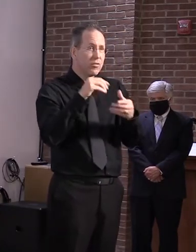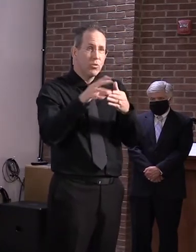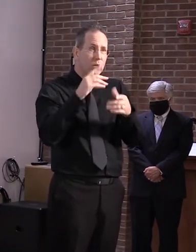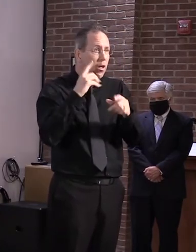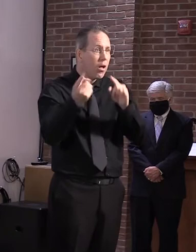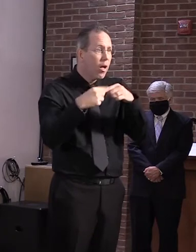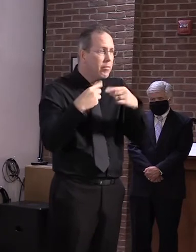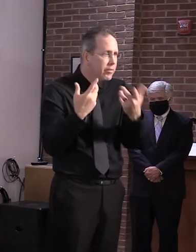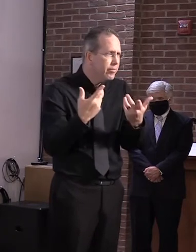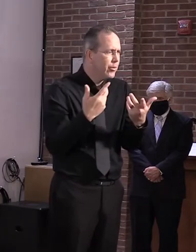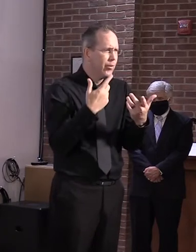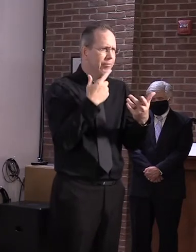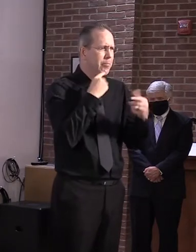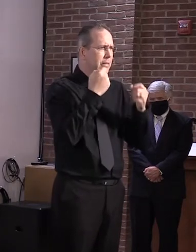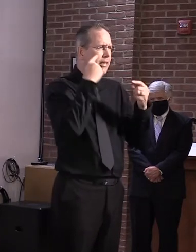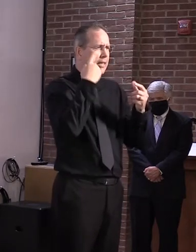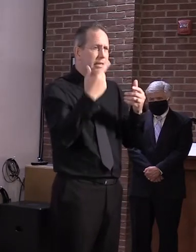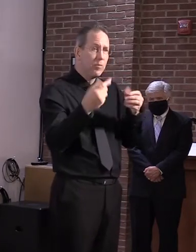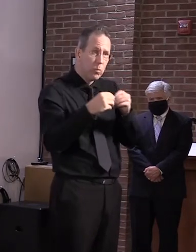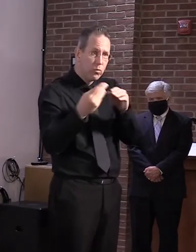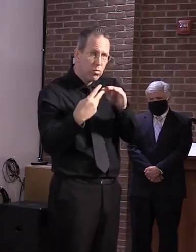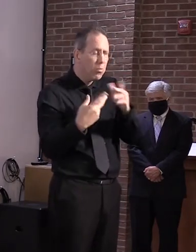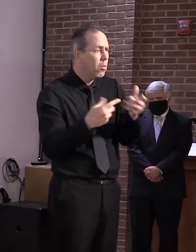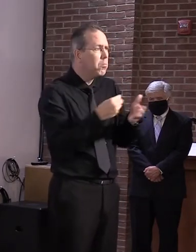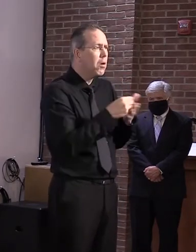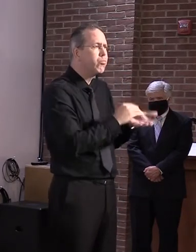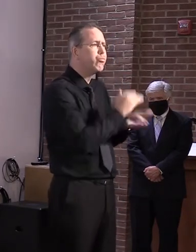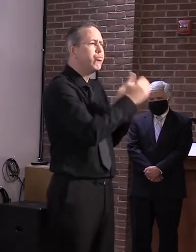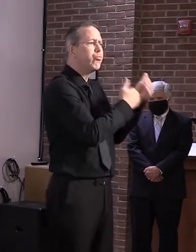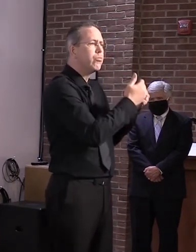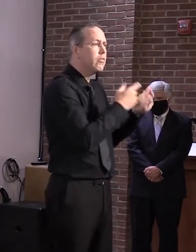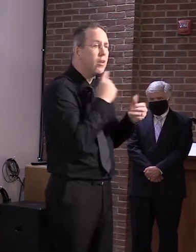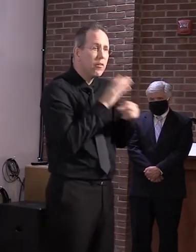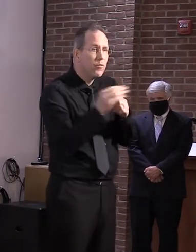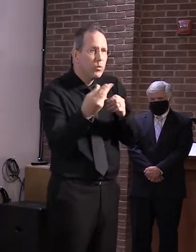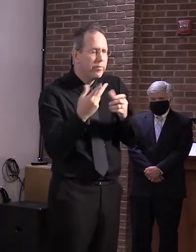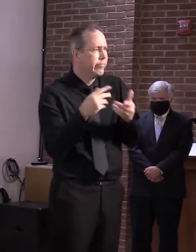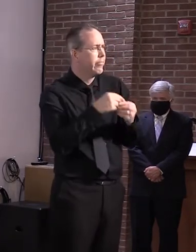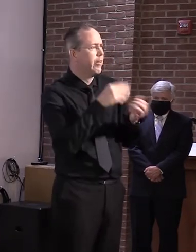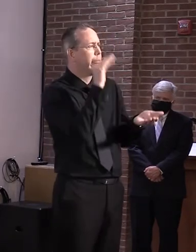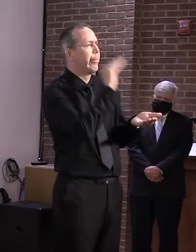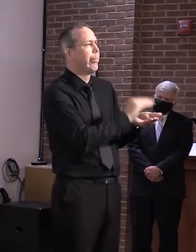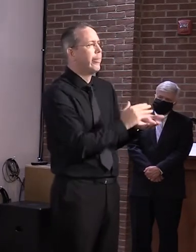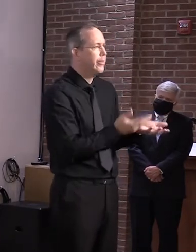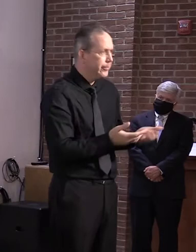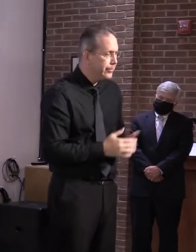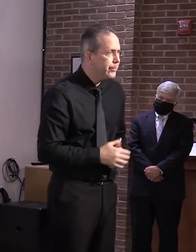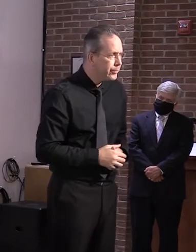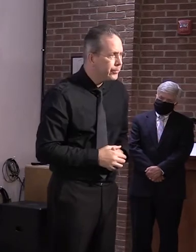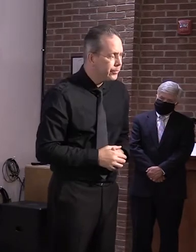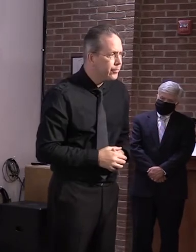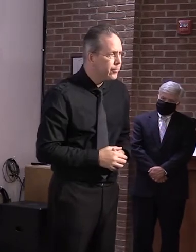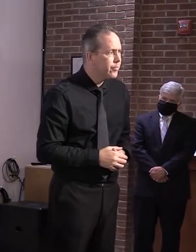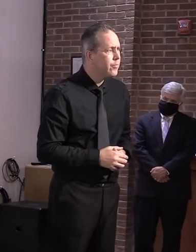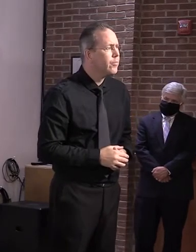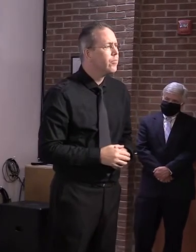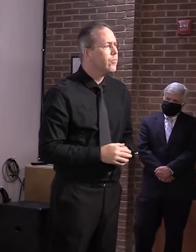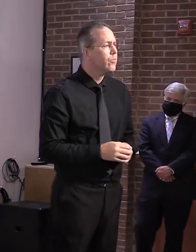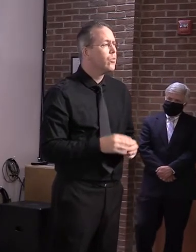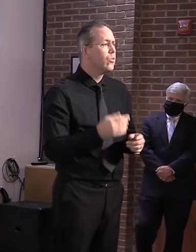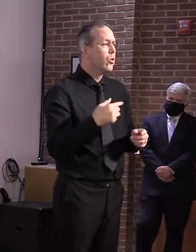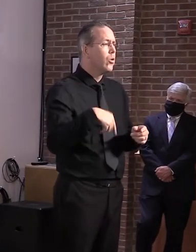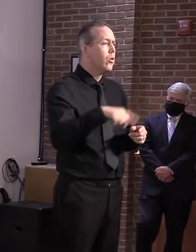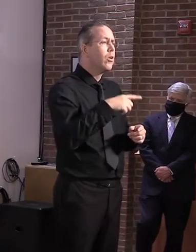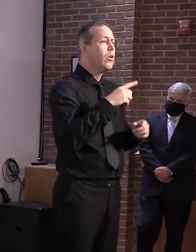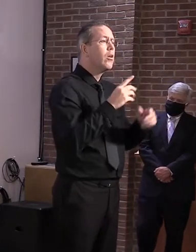already very difficult for schools. And enrollment is a problem for many schools. We lost, you know, three wonderful